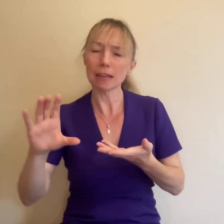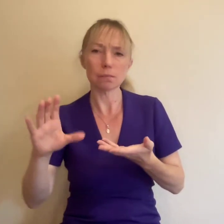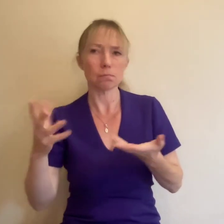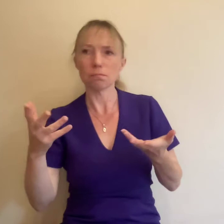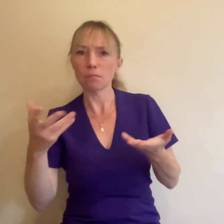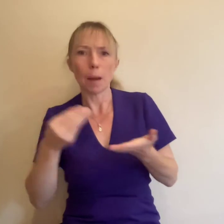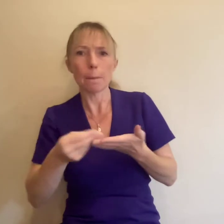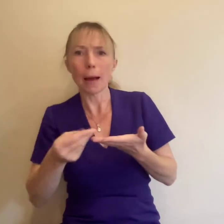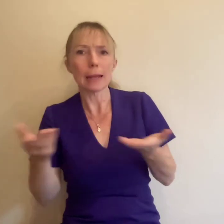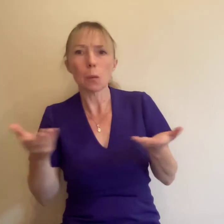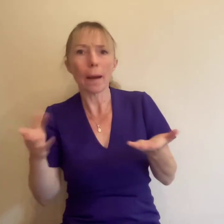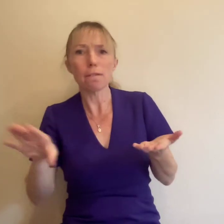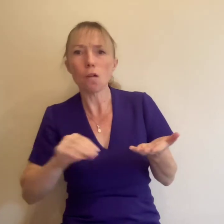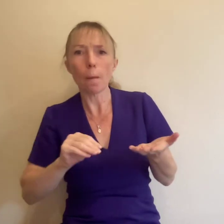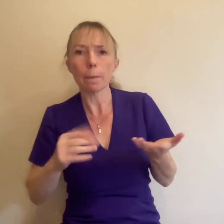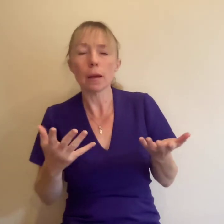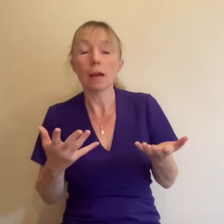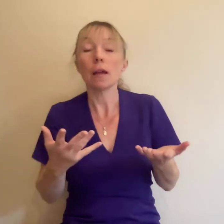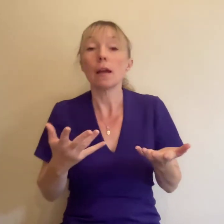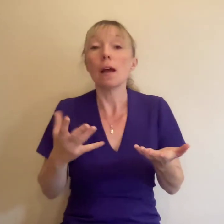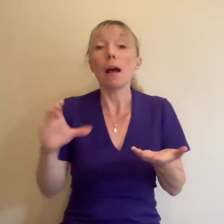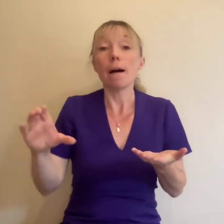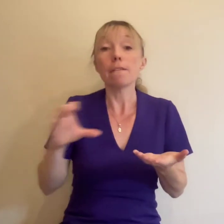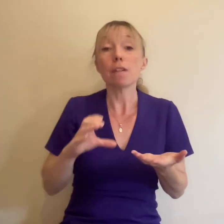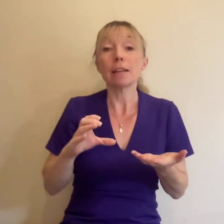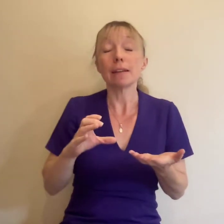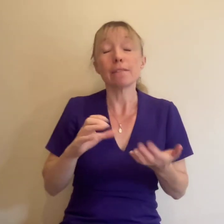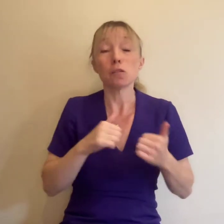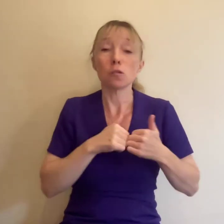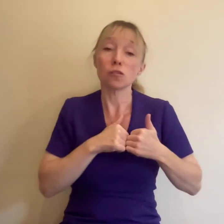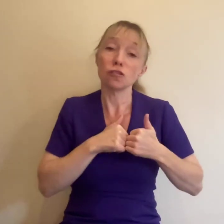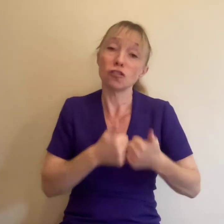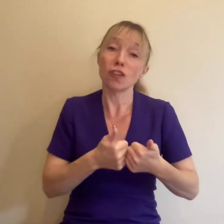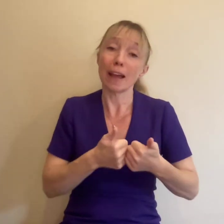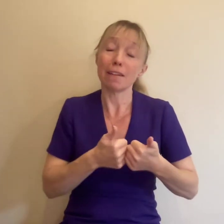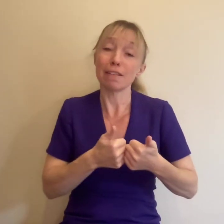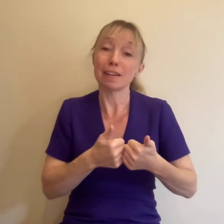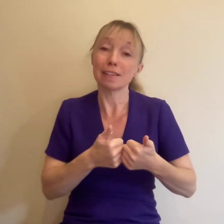bursary programme is funded through a generous philanthropic gift from Sam and Rosie Berwick.